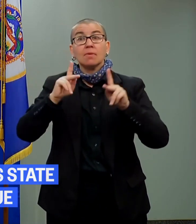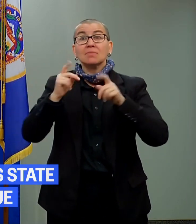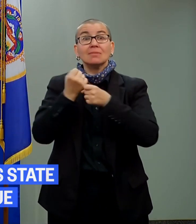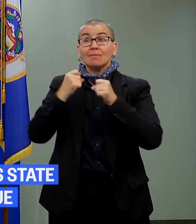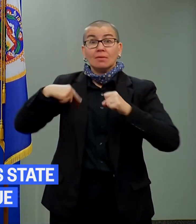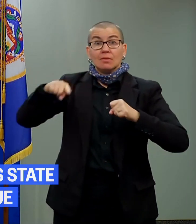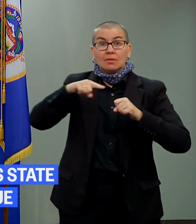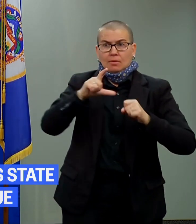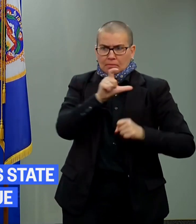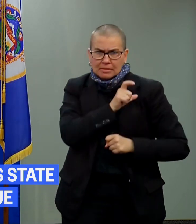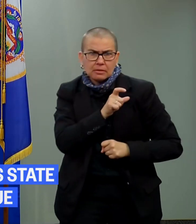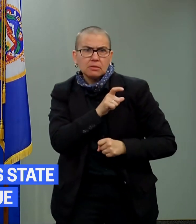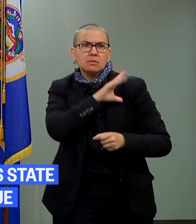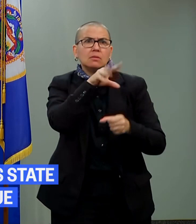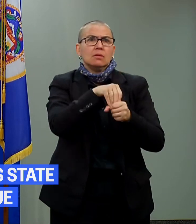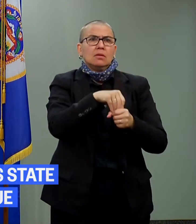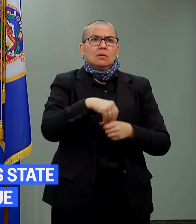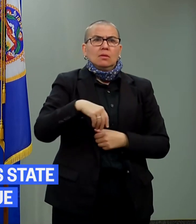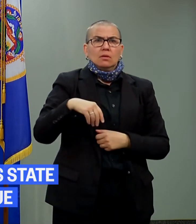law enforcement,